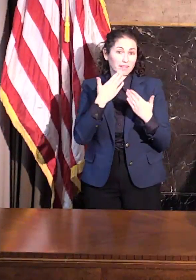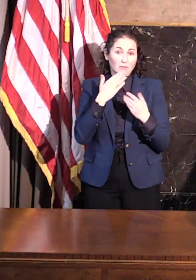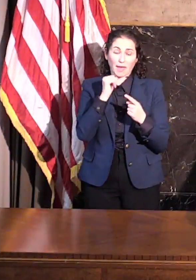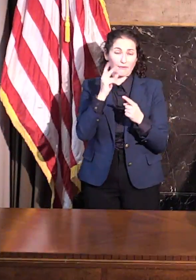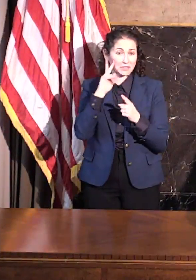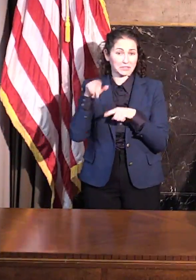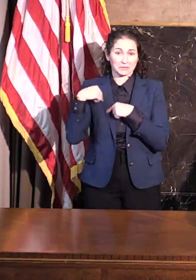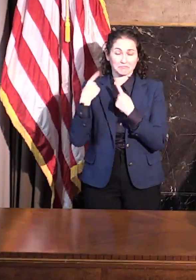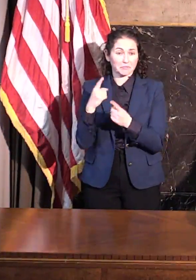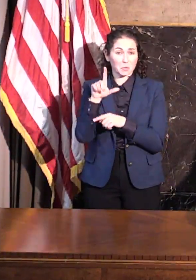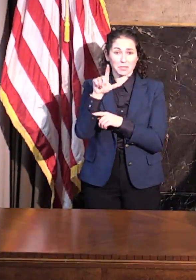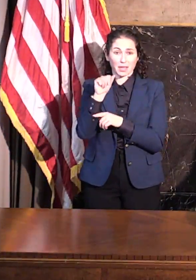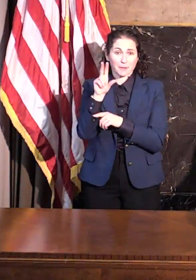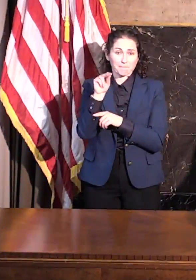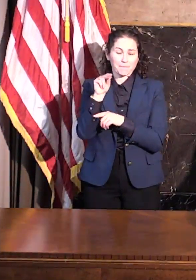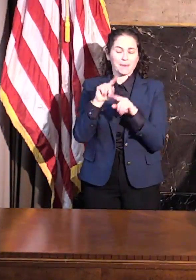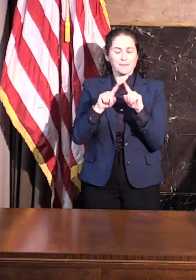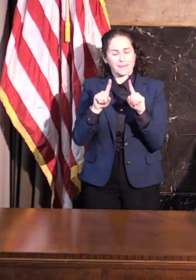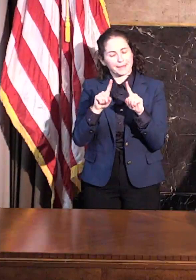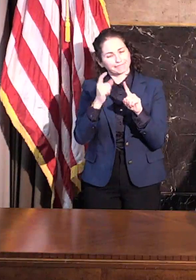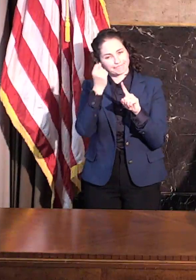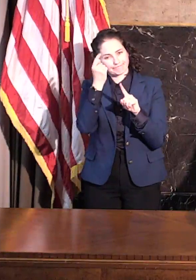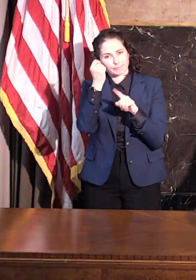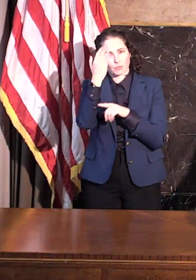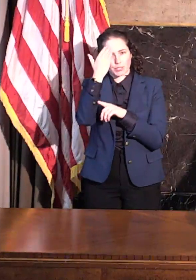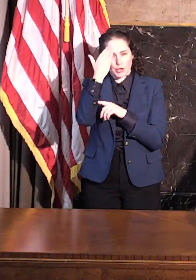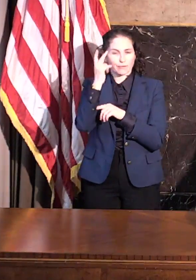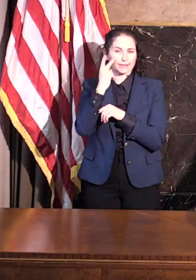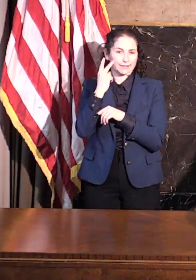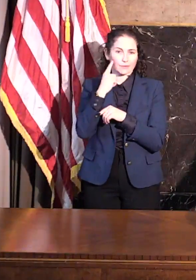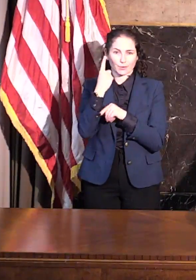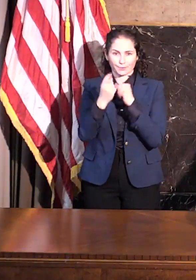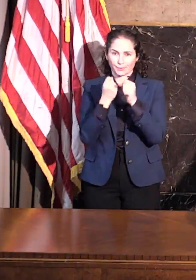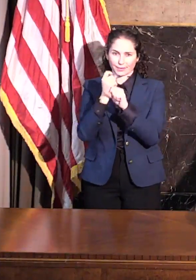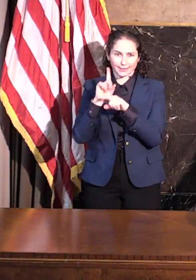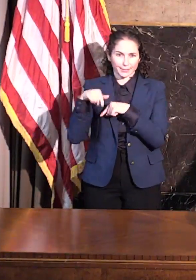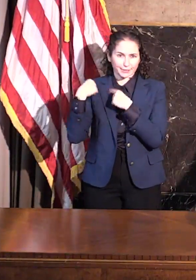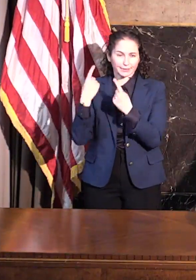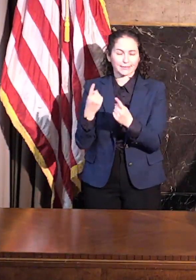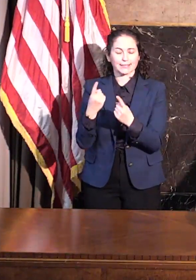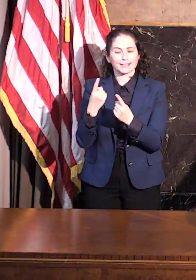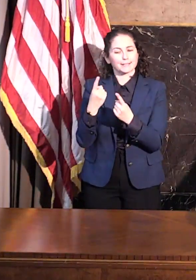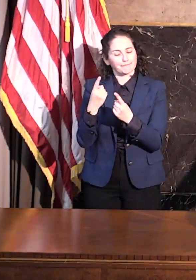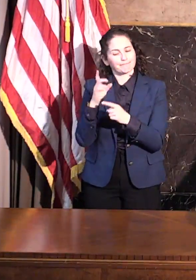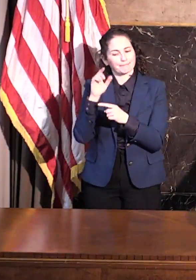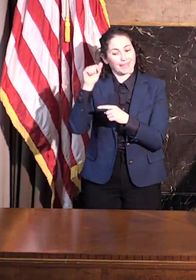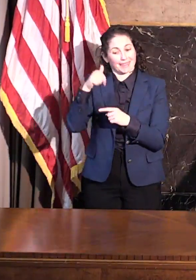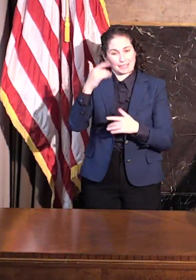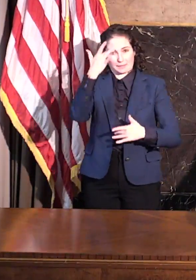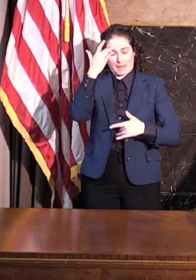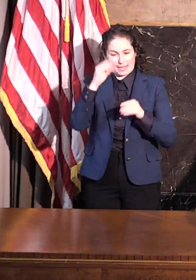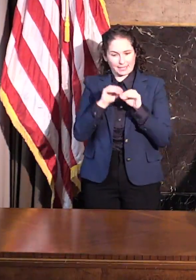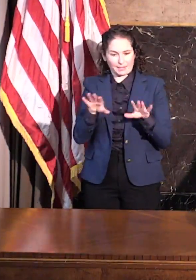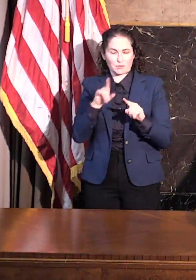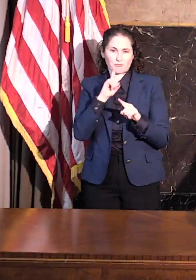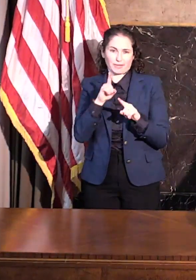variants of the virus out there. and to some other factors as